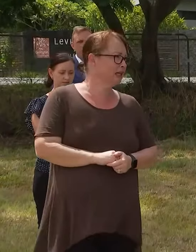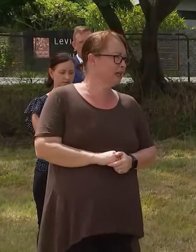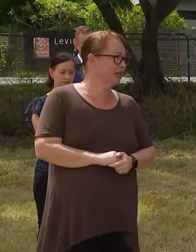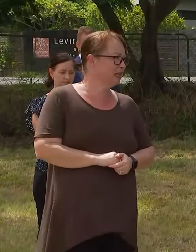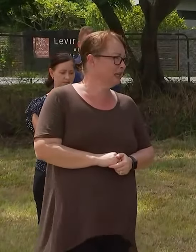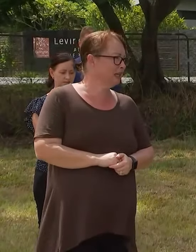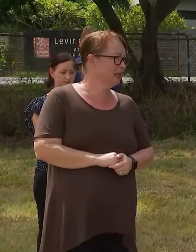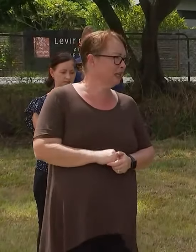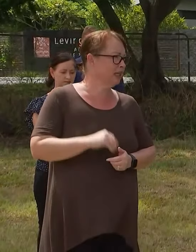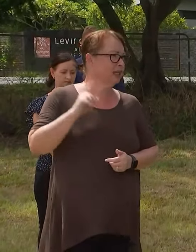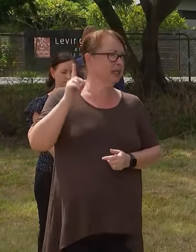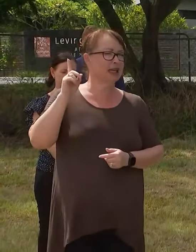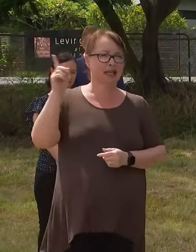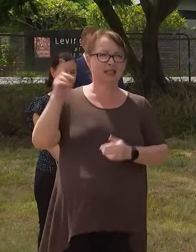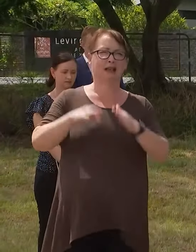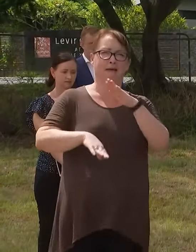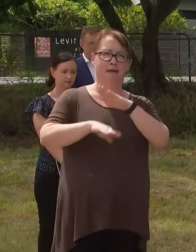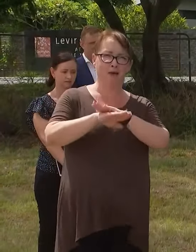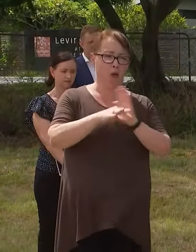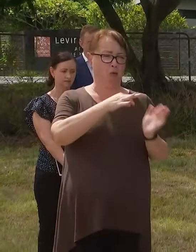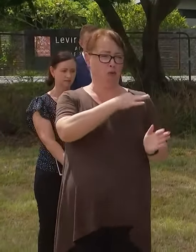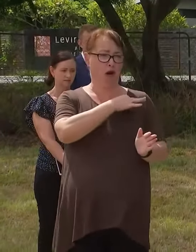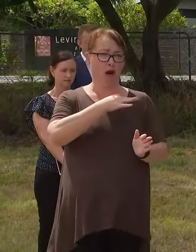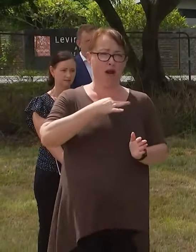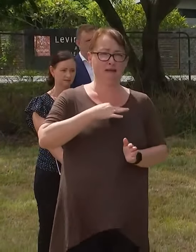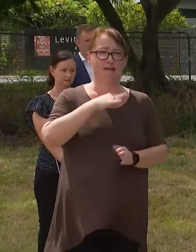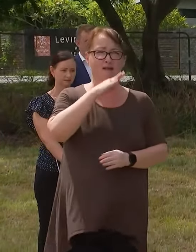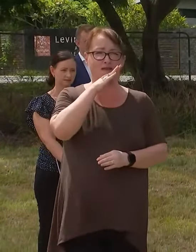you know, private and confidential